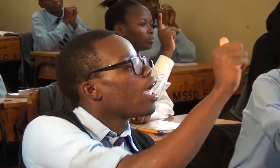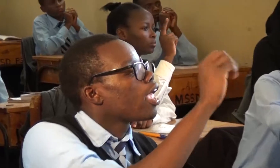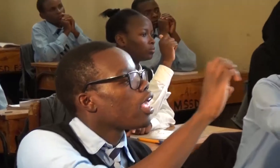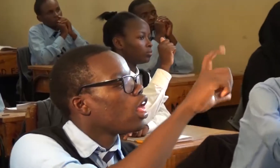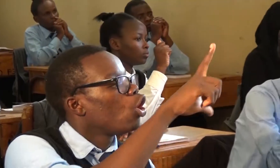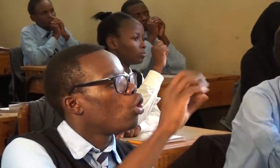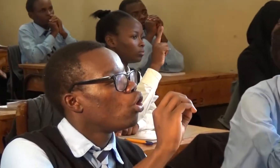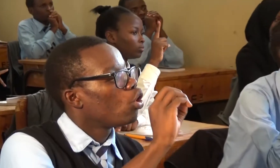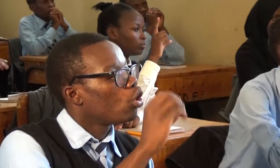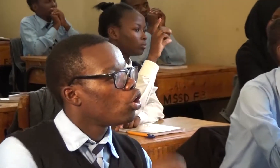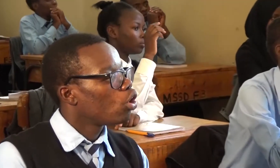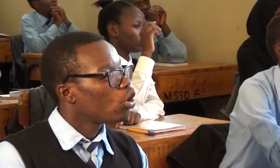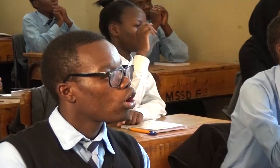Car. Car.